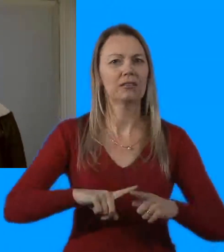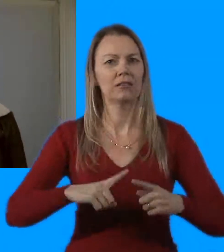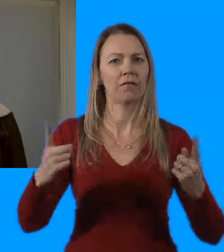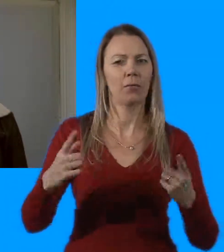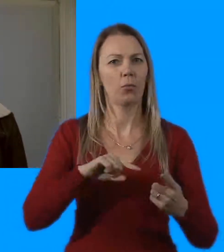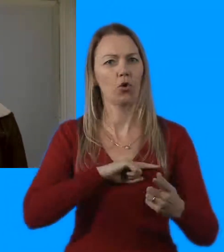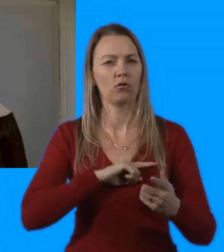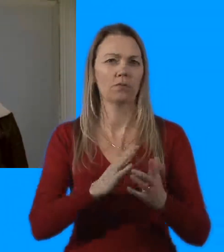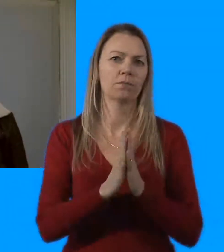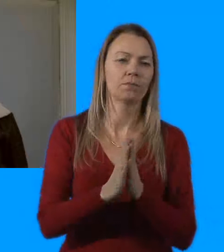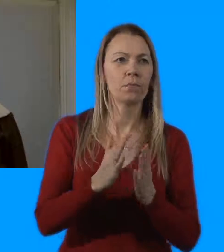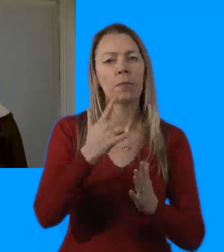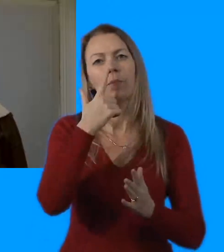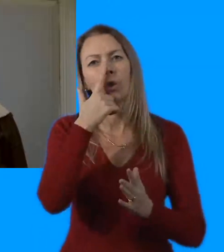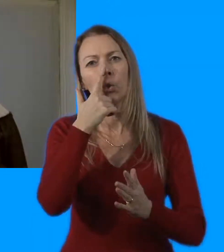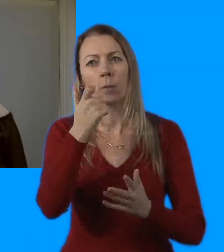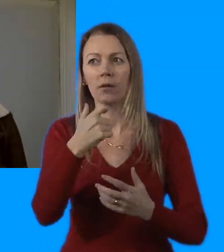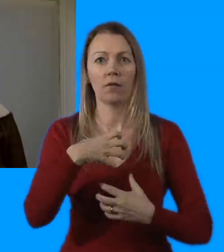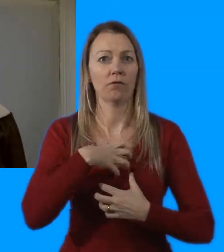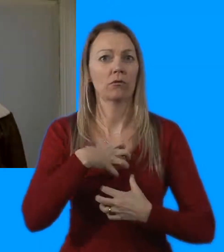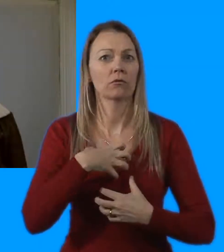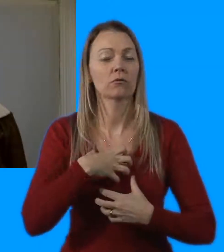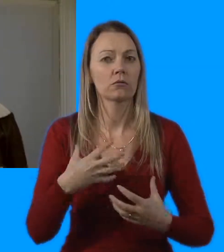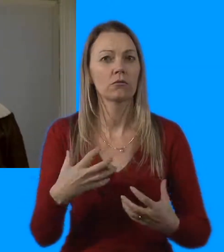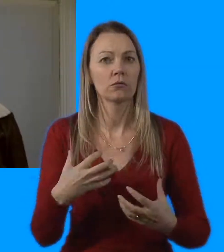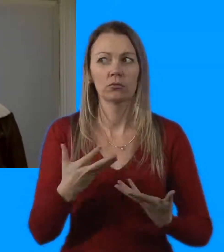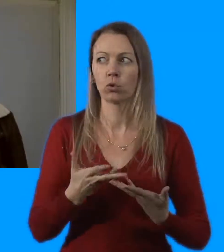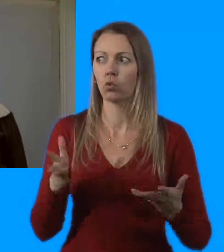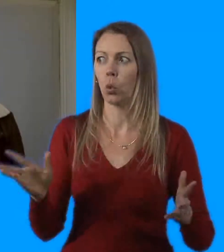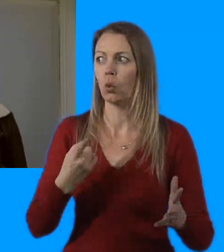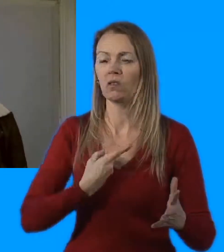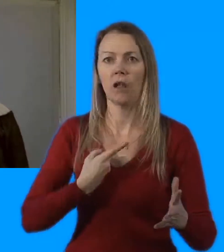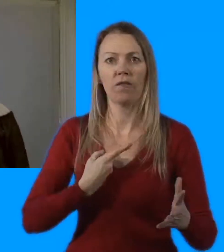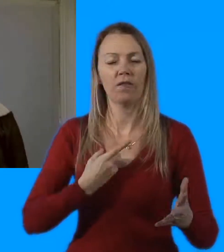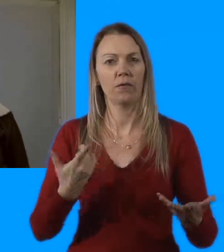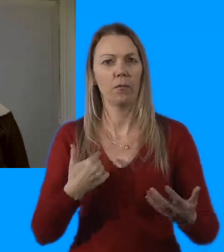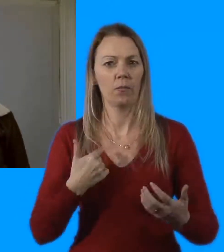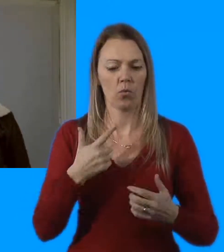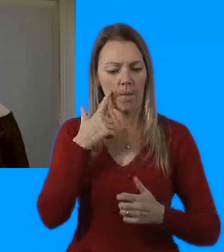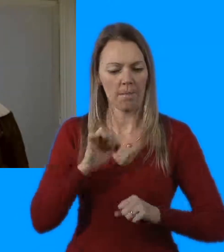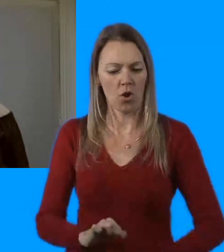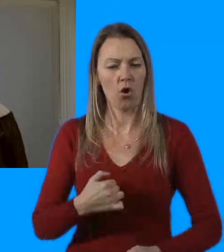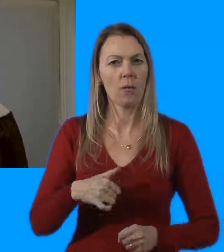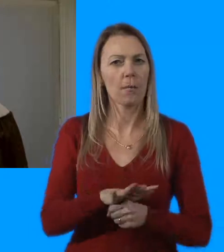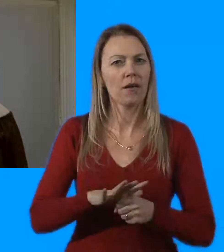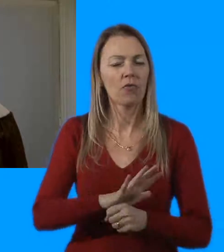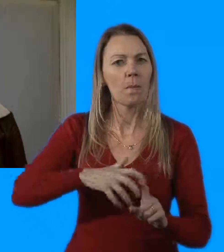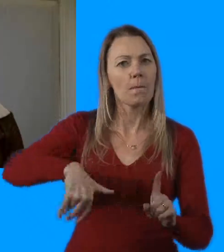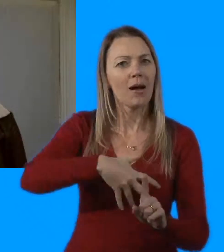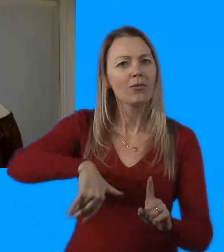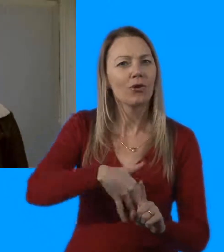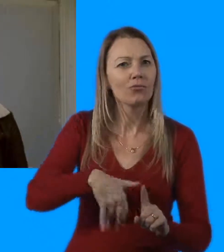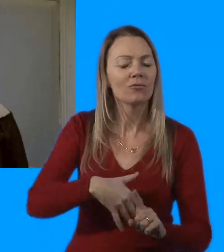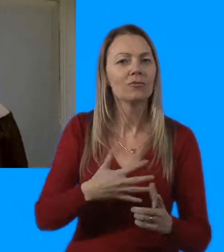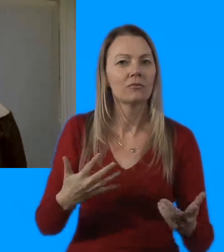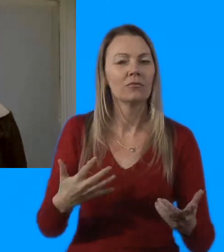or treated in that kind of way, they would have a kind of place where they would be scared to show who they are, where they come from, where